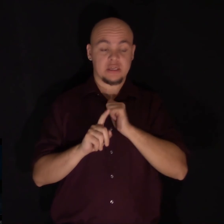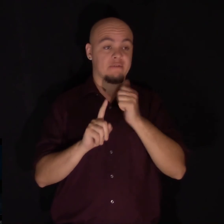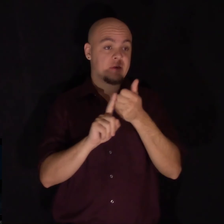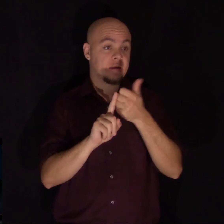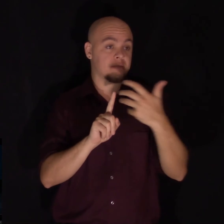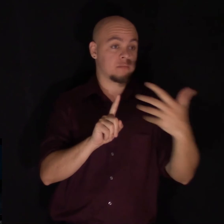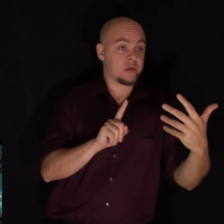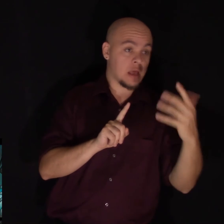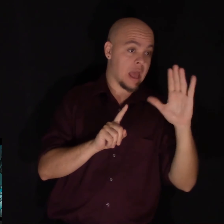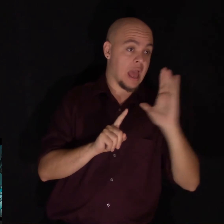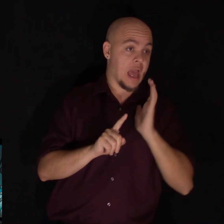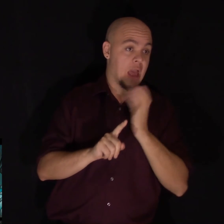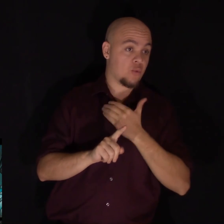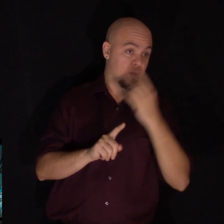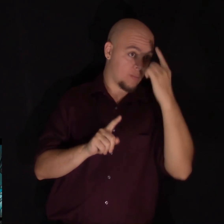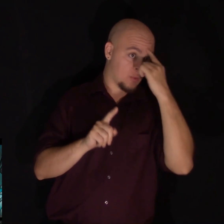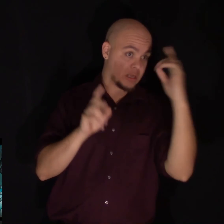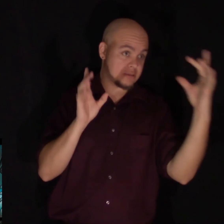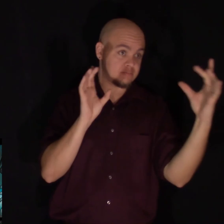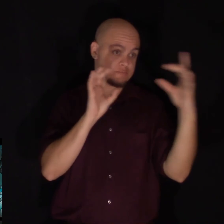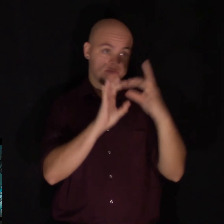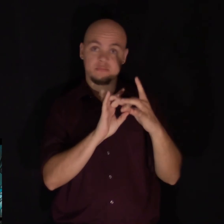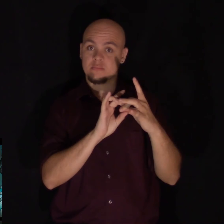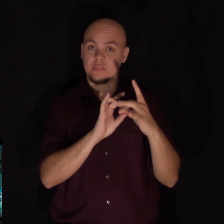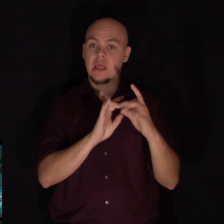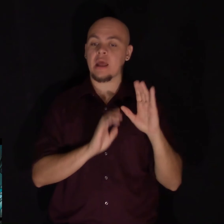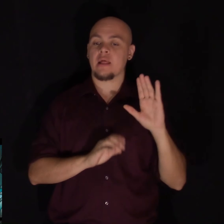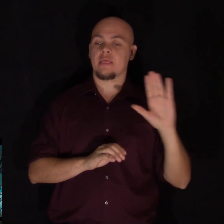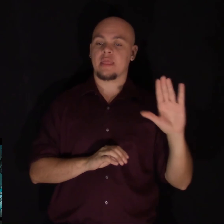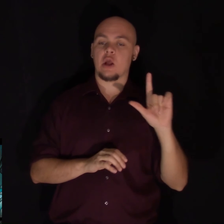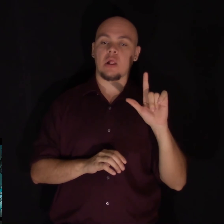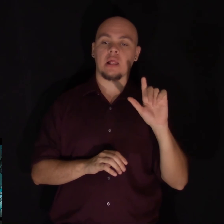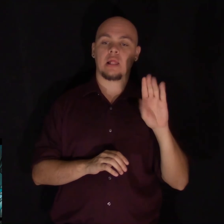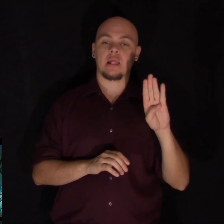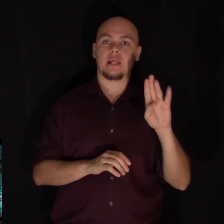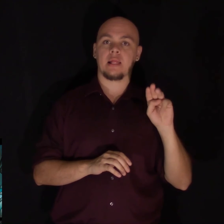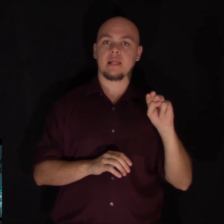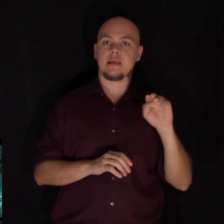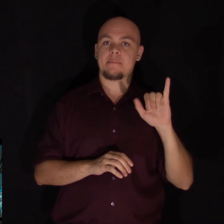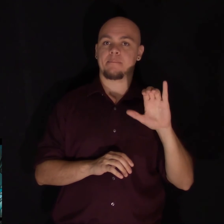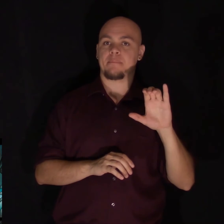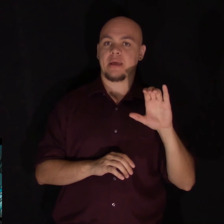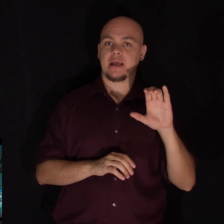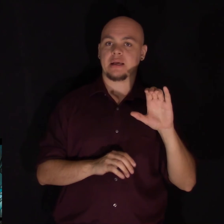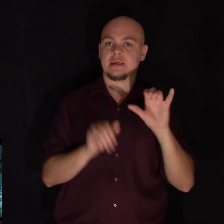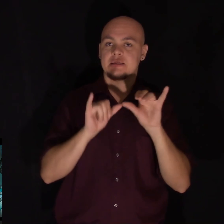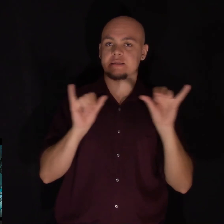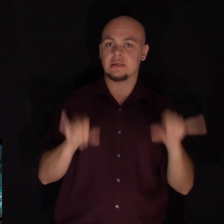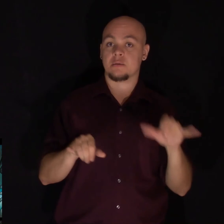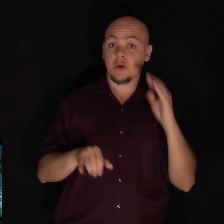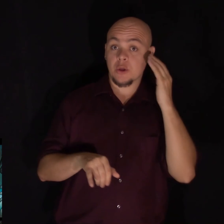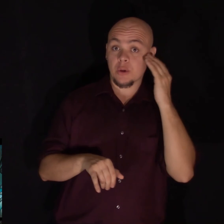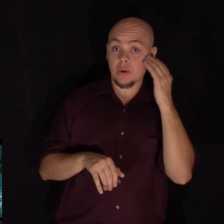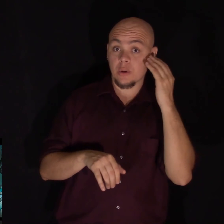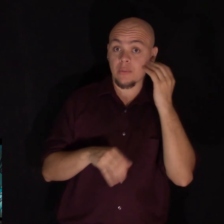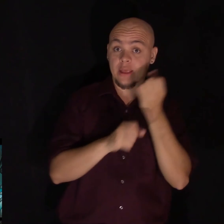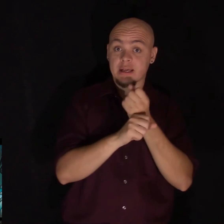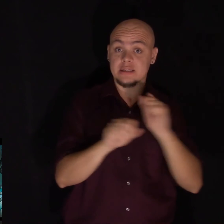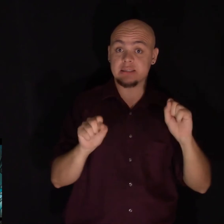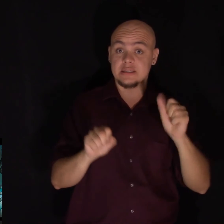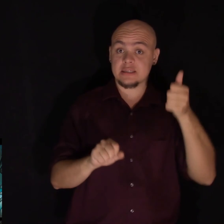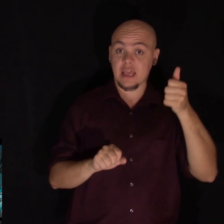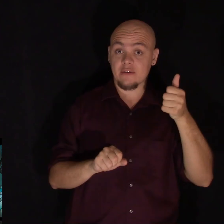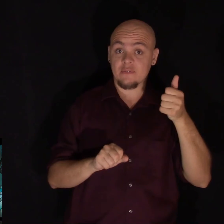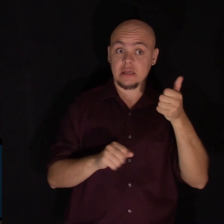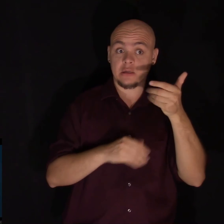grafted onto our brains and will essentially become their limbic systems. Now take a moment to consider that the safest and only prudent